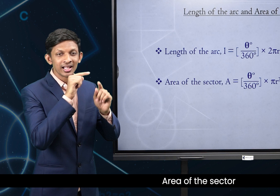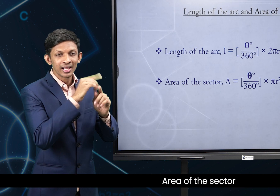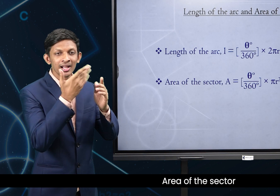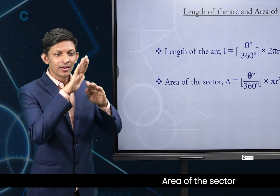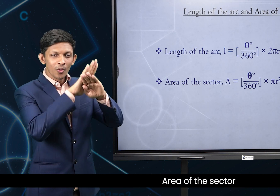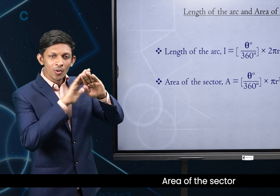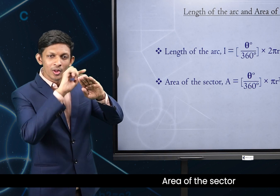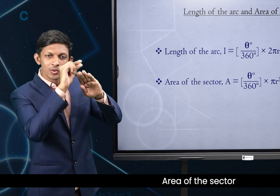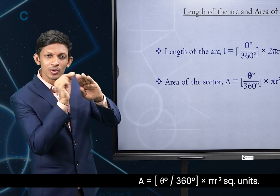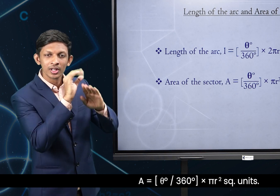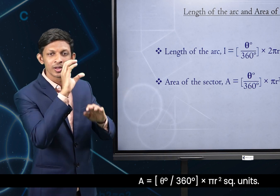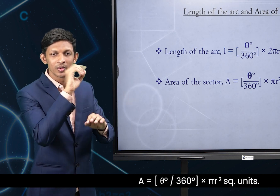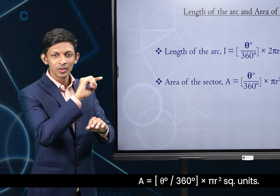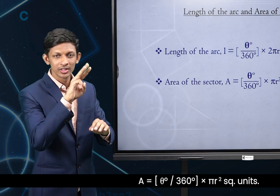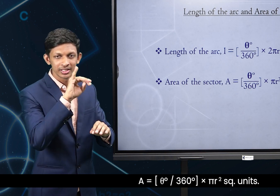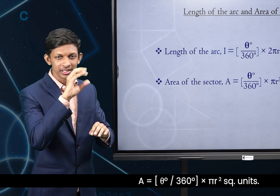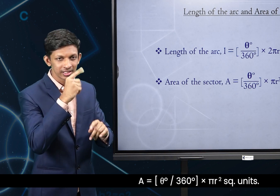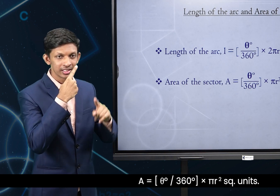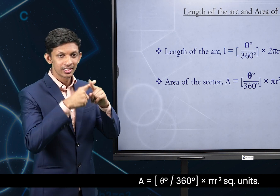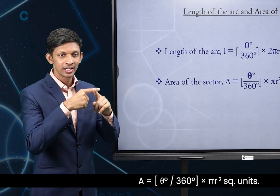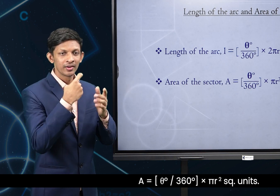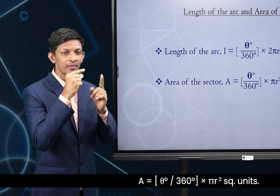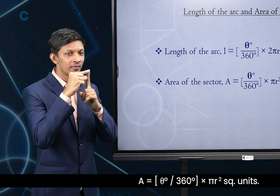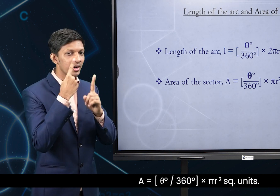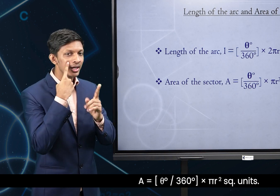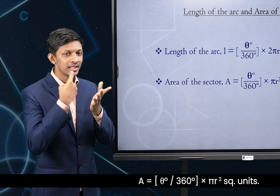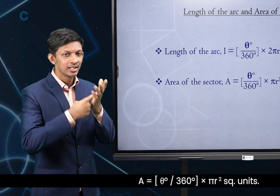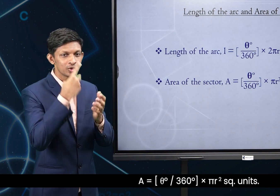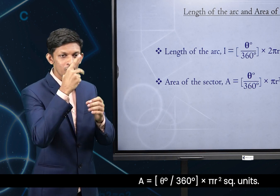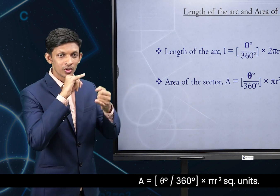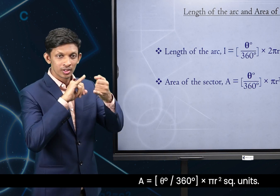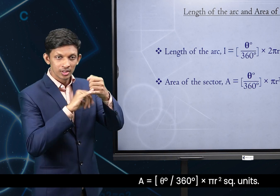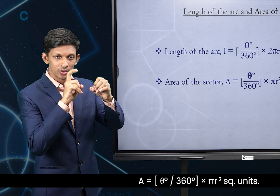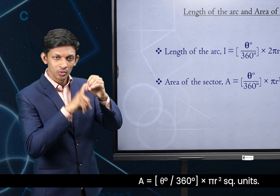Area of the sector A is equal to theta by 360 into pi r square units.